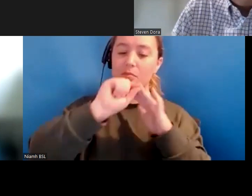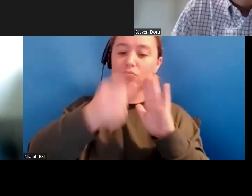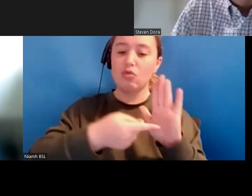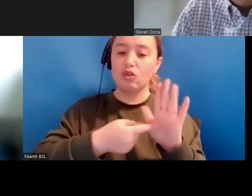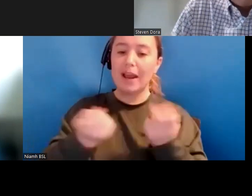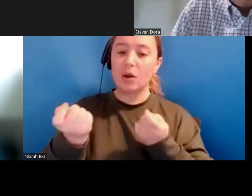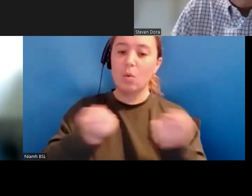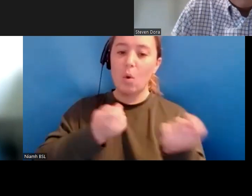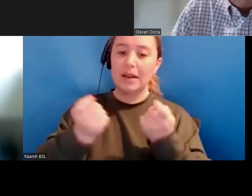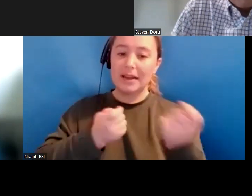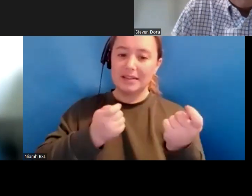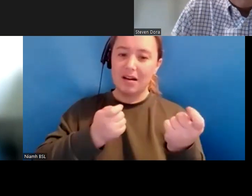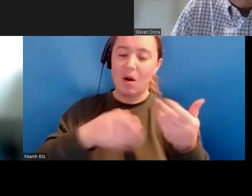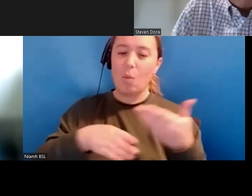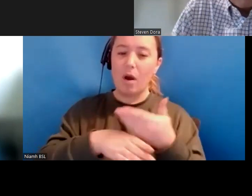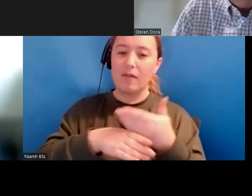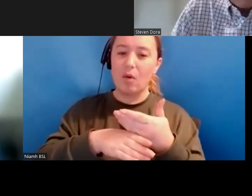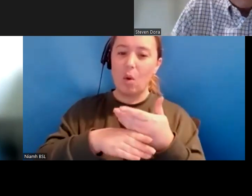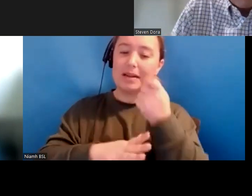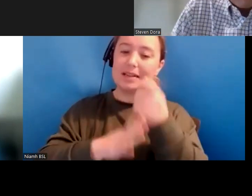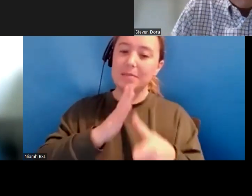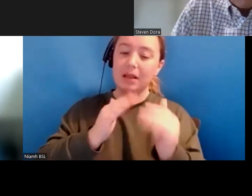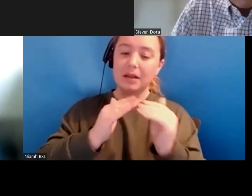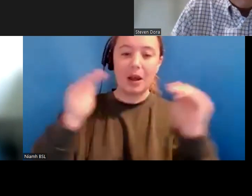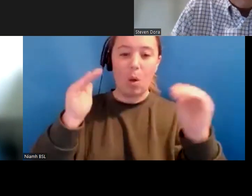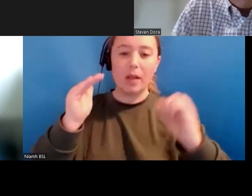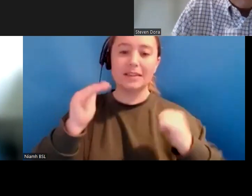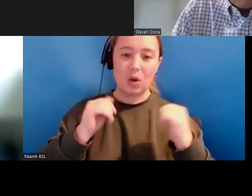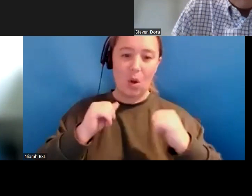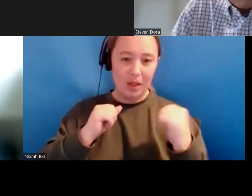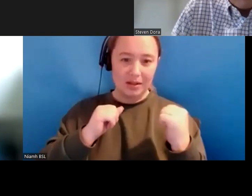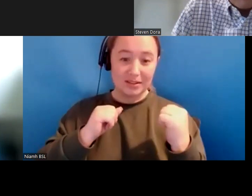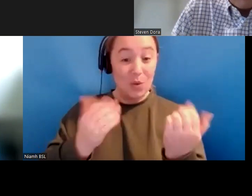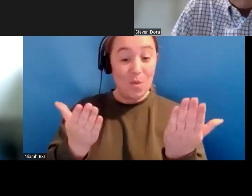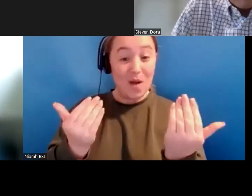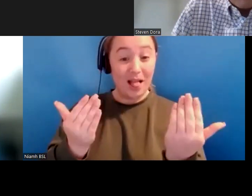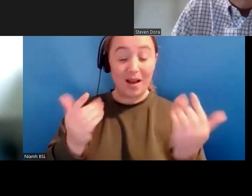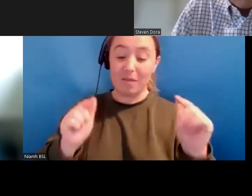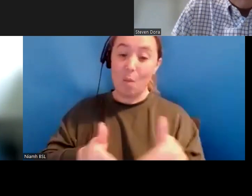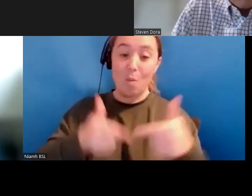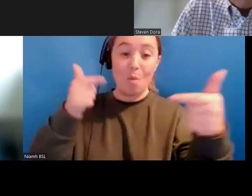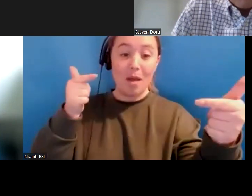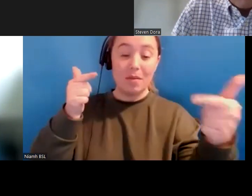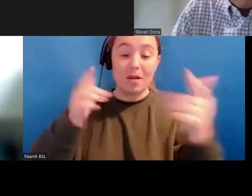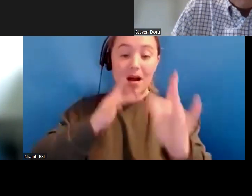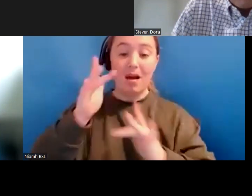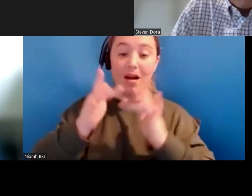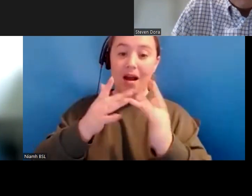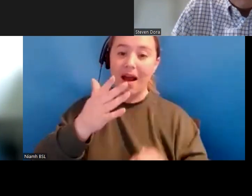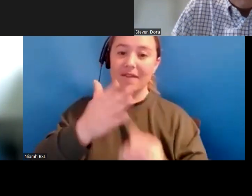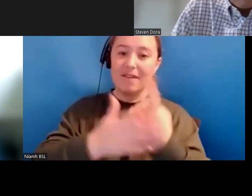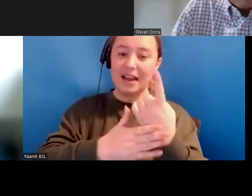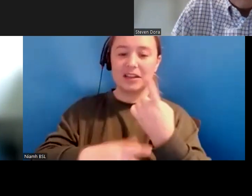for Disability Equality Scotland. And I would like to welcome you to this webinar event discussing the future of the Accessible